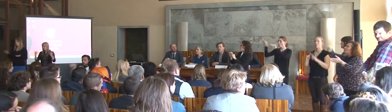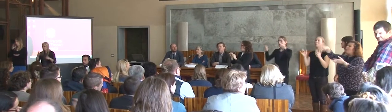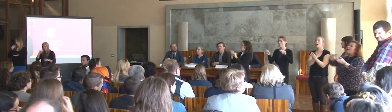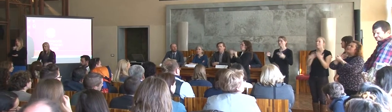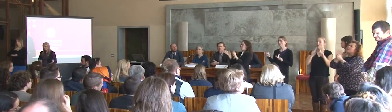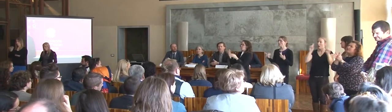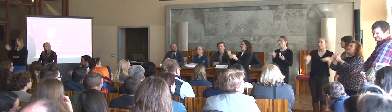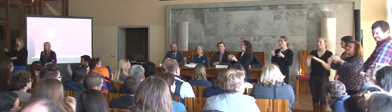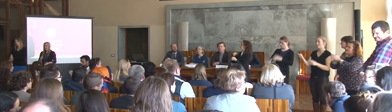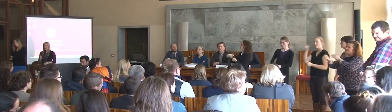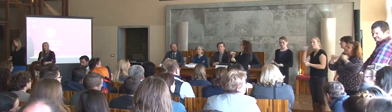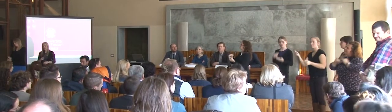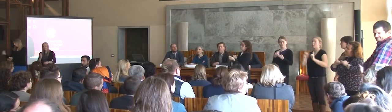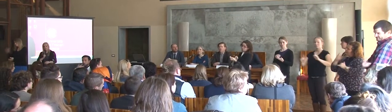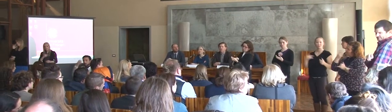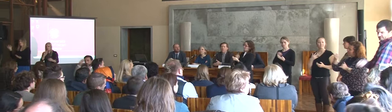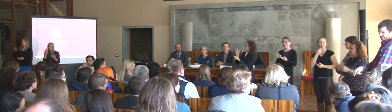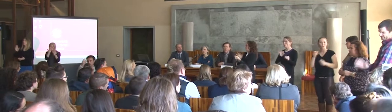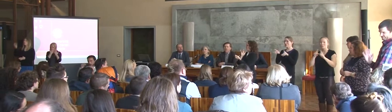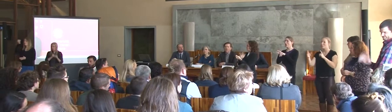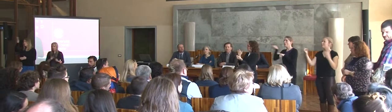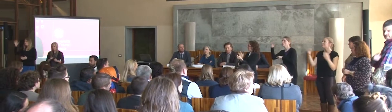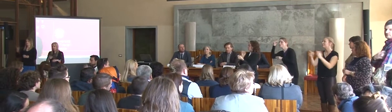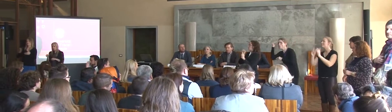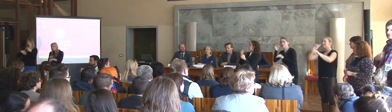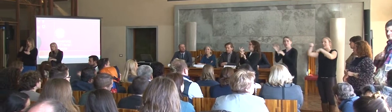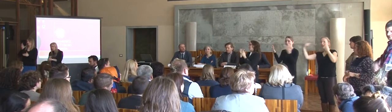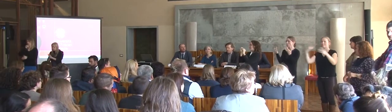pocket, or in education, or for practicing.